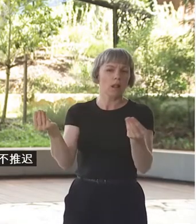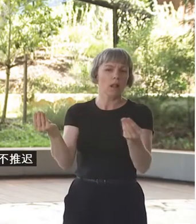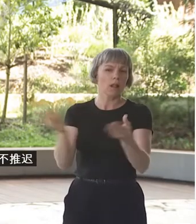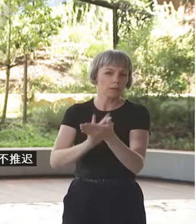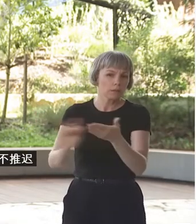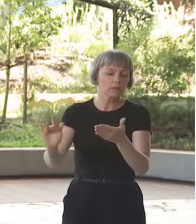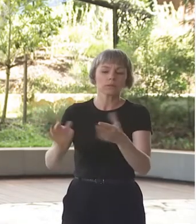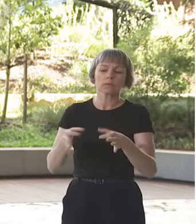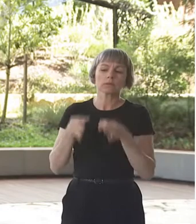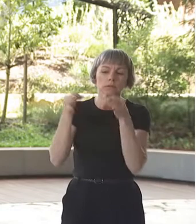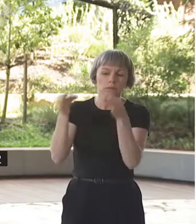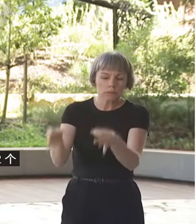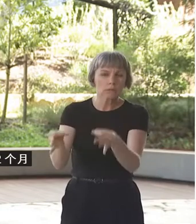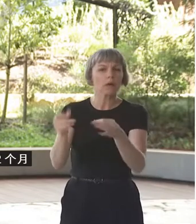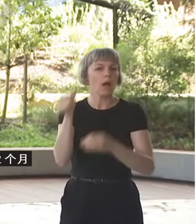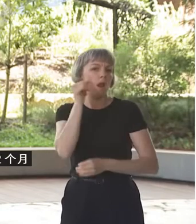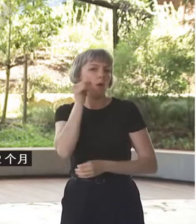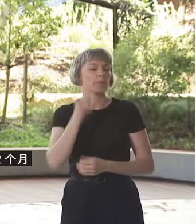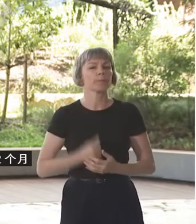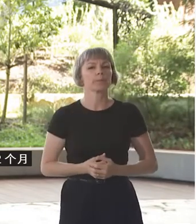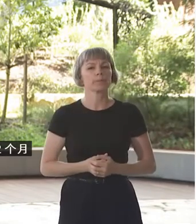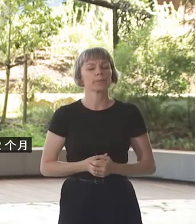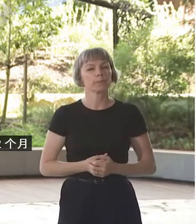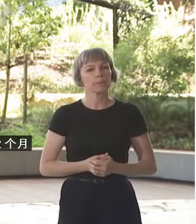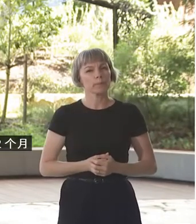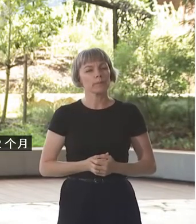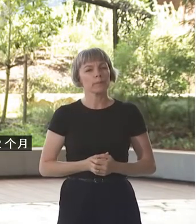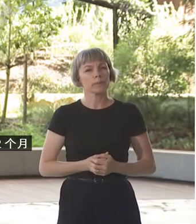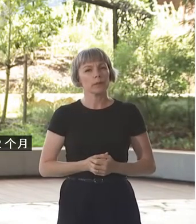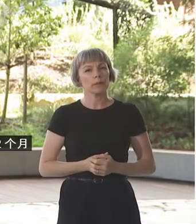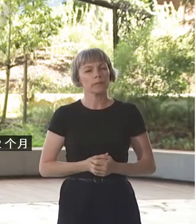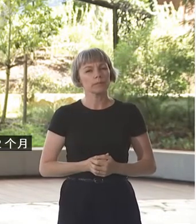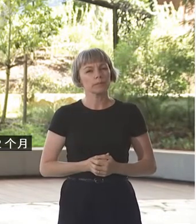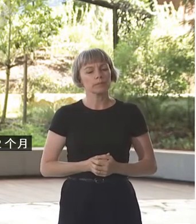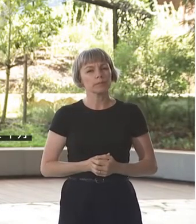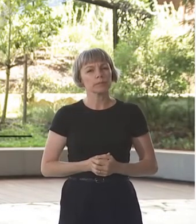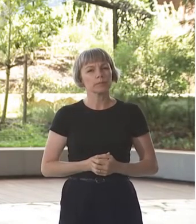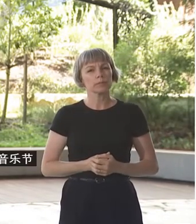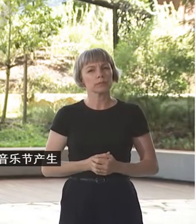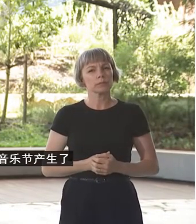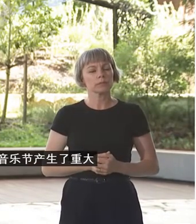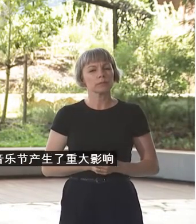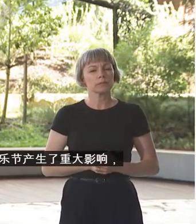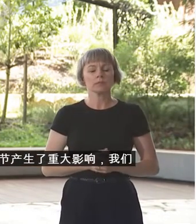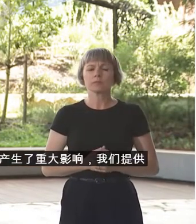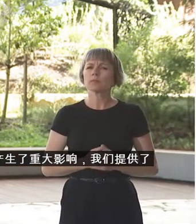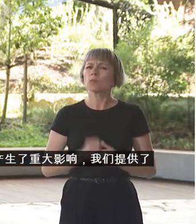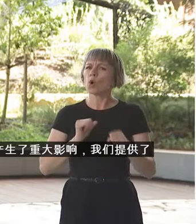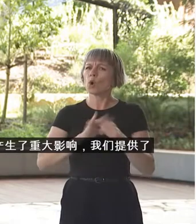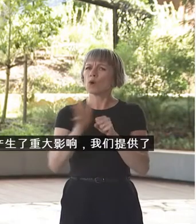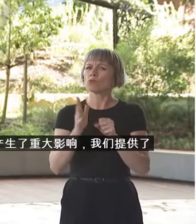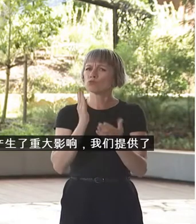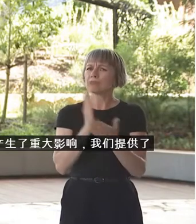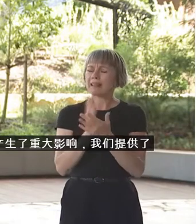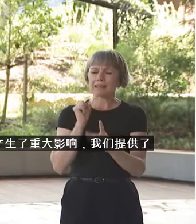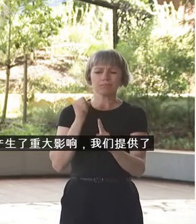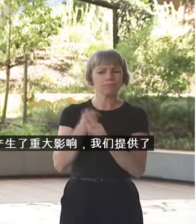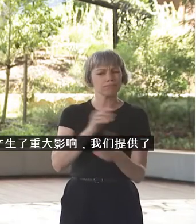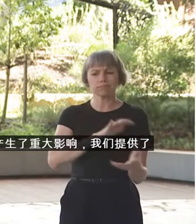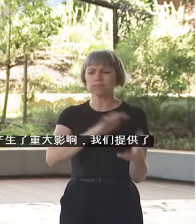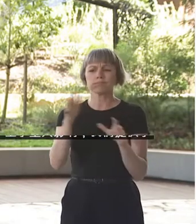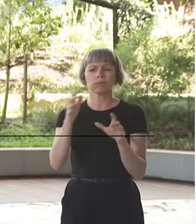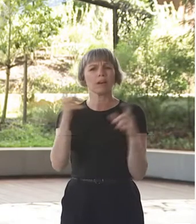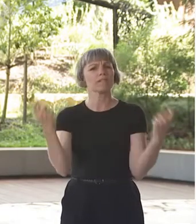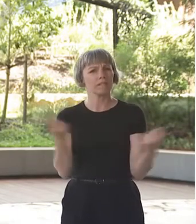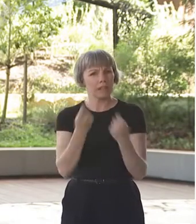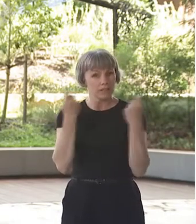last 12 months, where there's been a substantial impact on festivals, we've provided that financial support to help